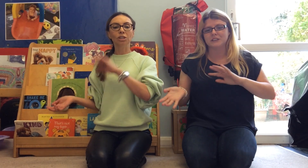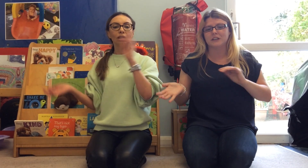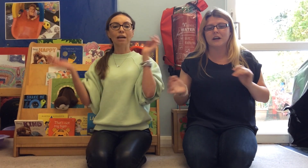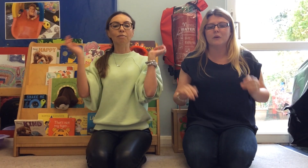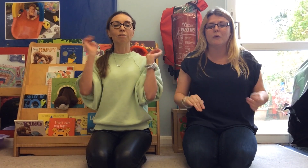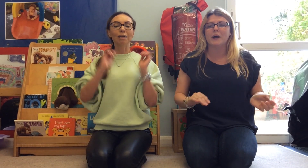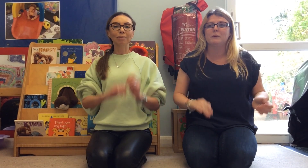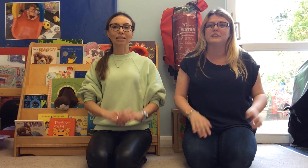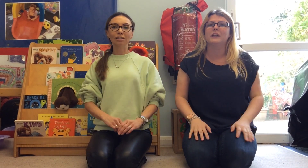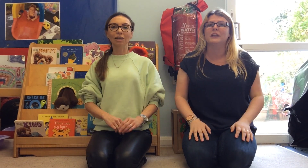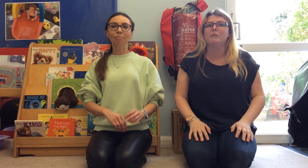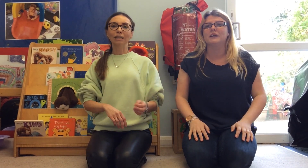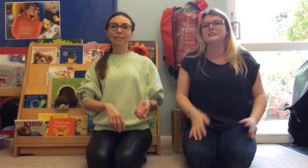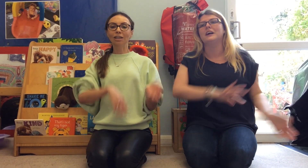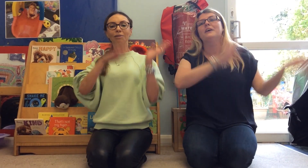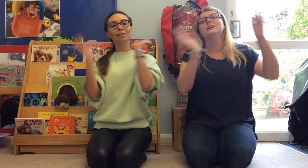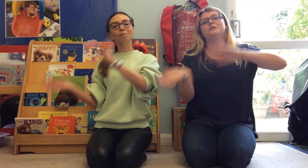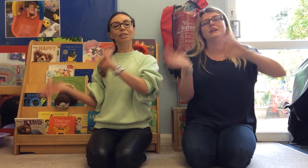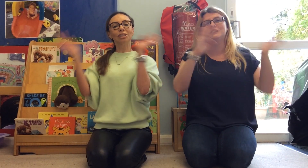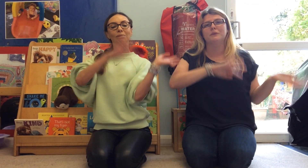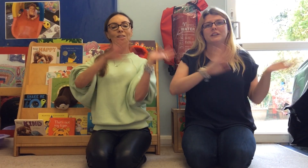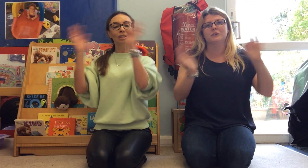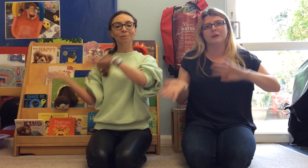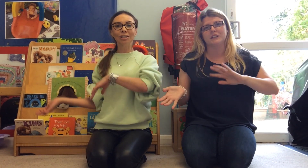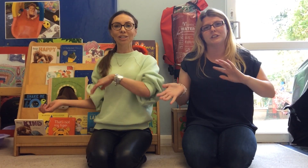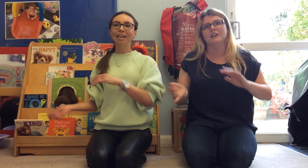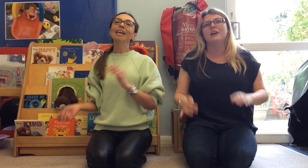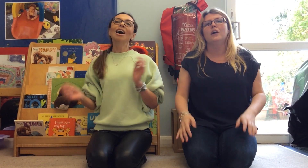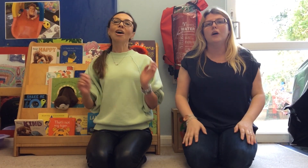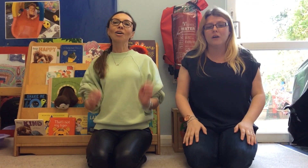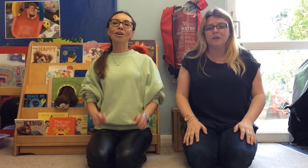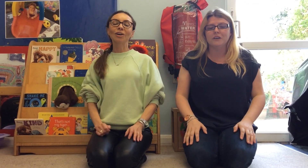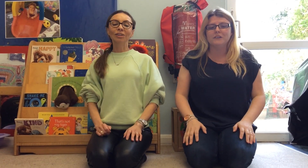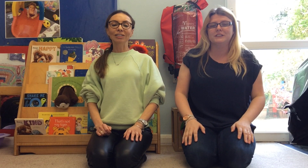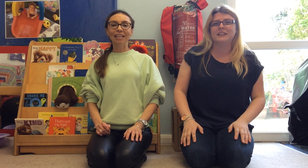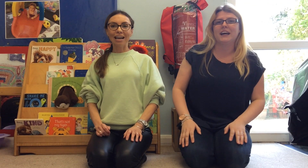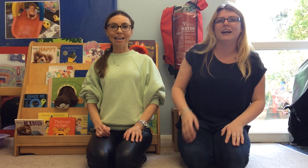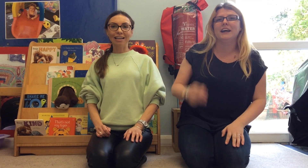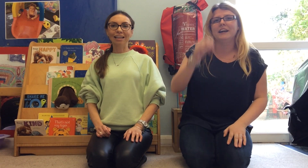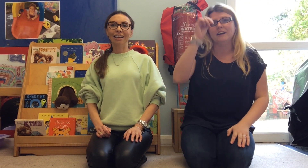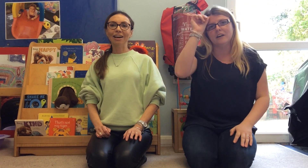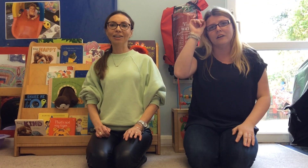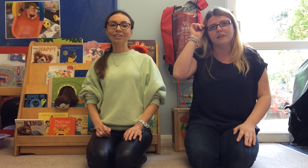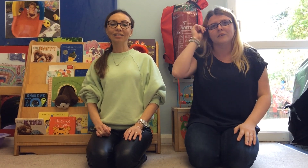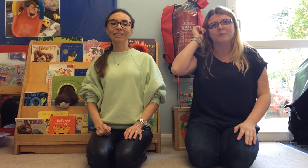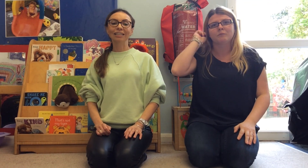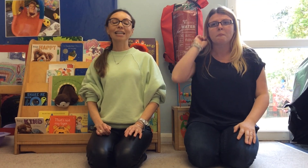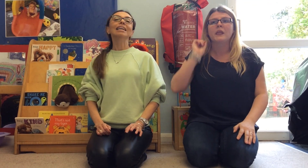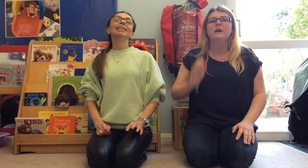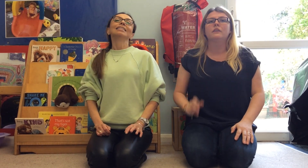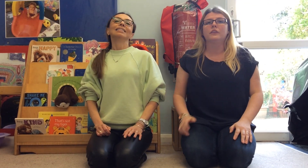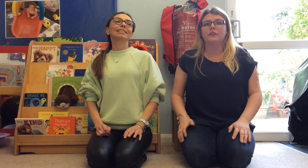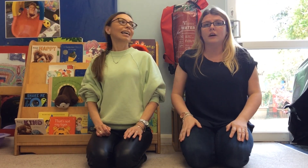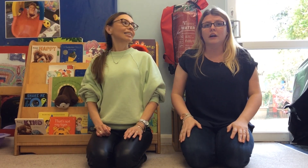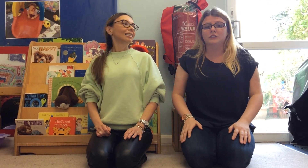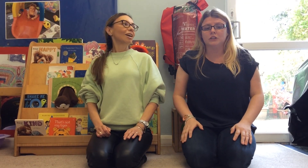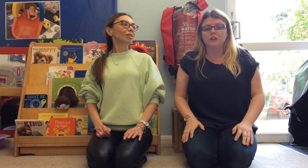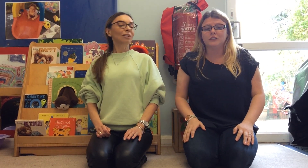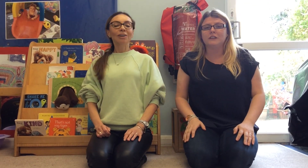the wipers on the bus go swish, swish, swish all day long. The door on